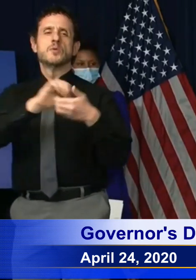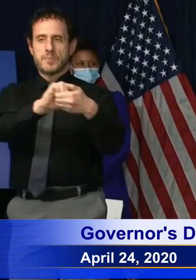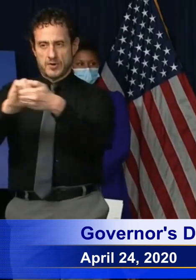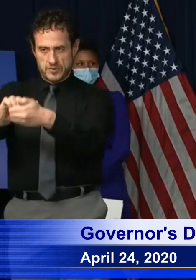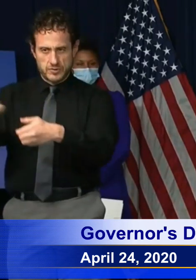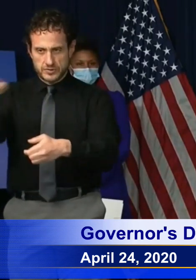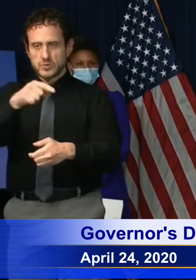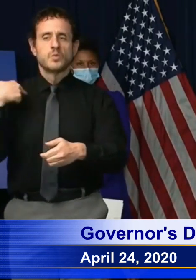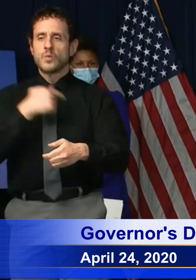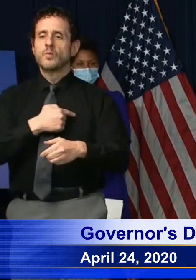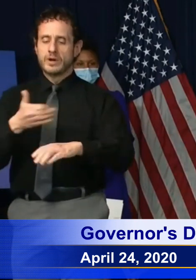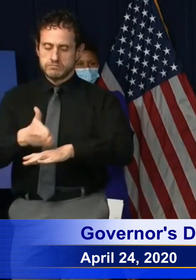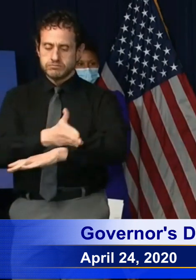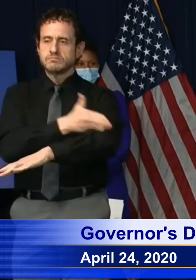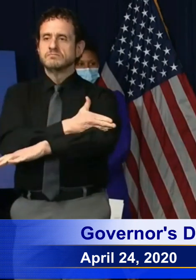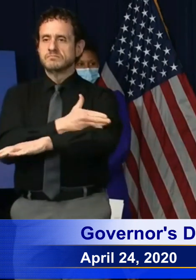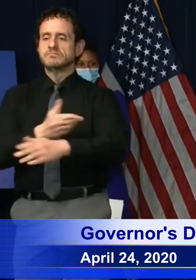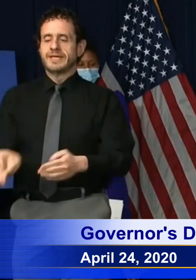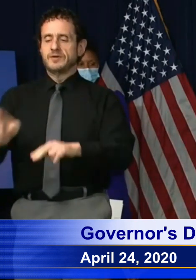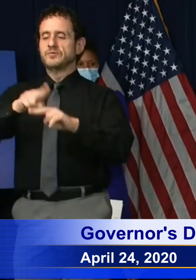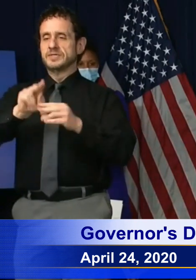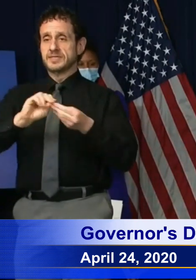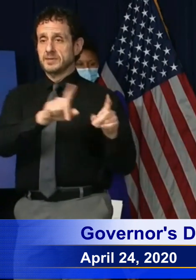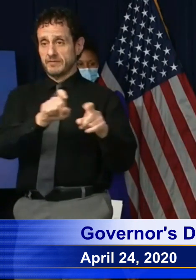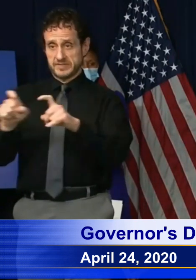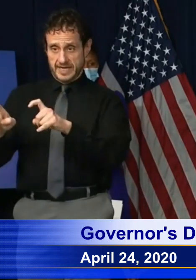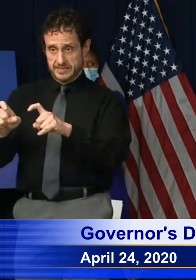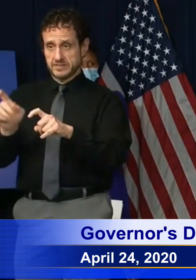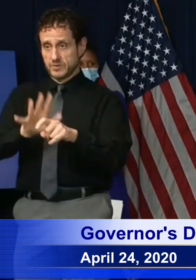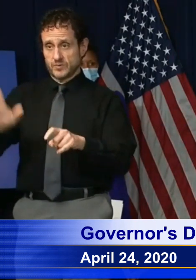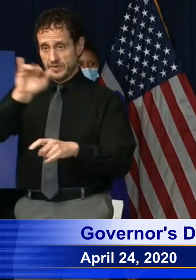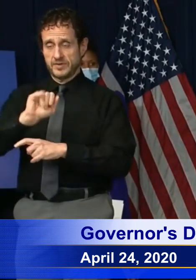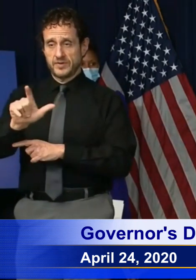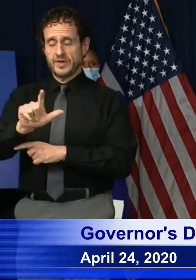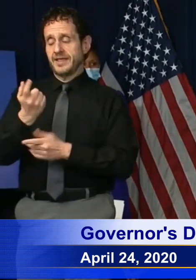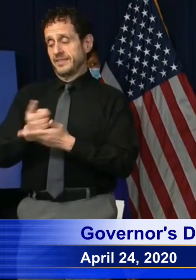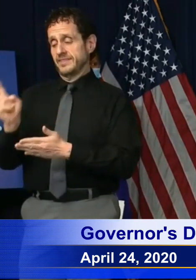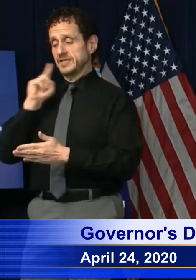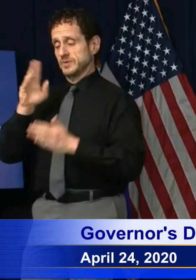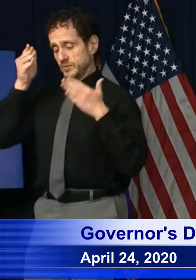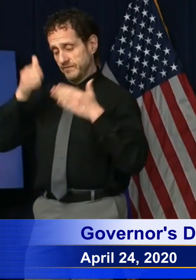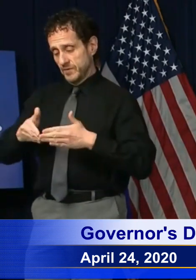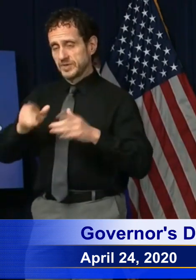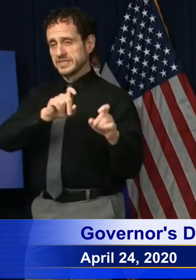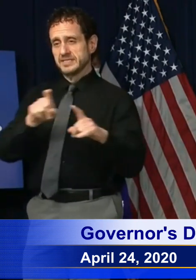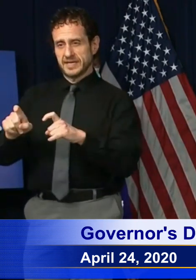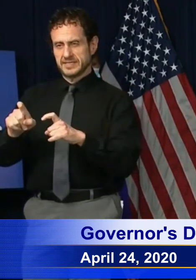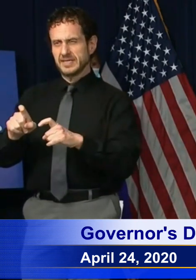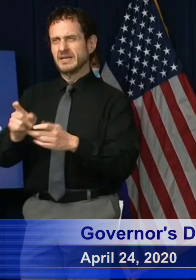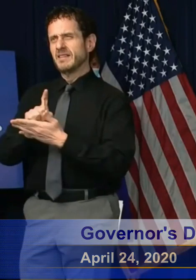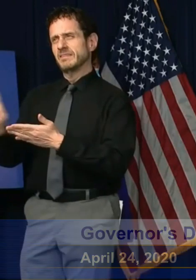board. Last week, when we focused our conversation on testing, we had tested